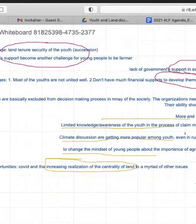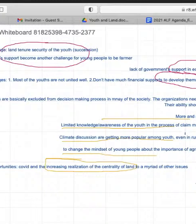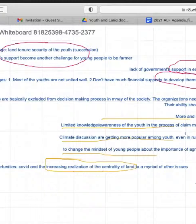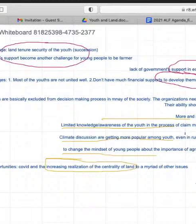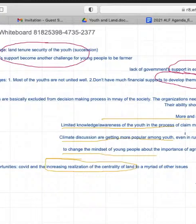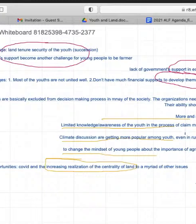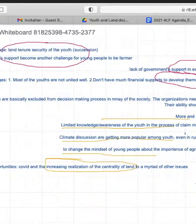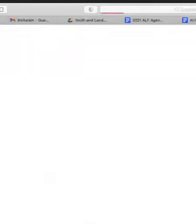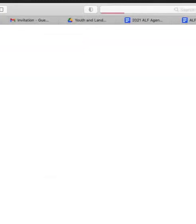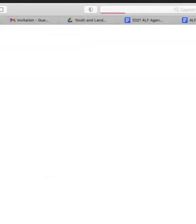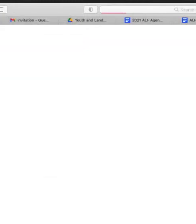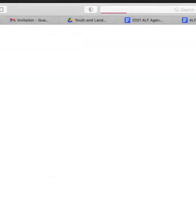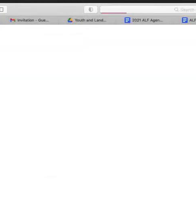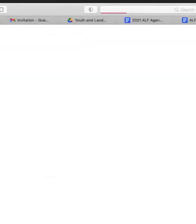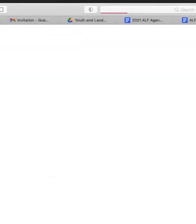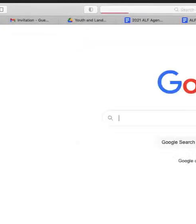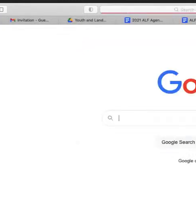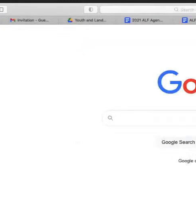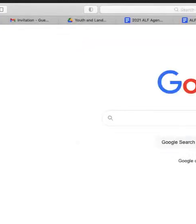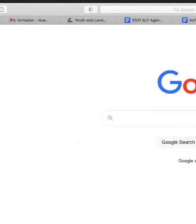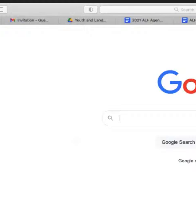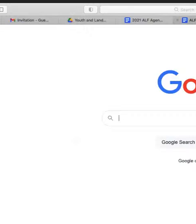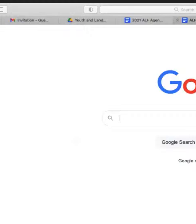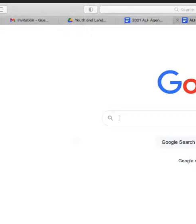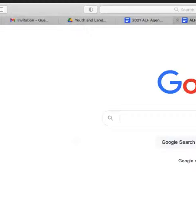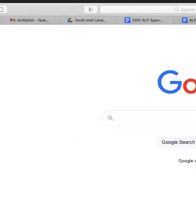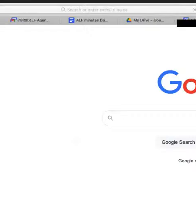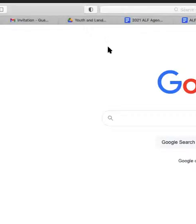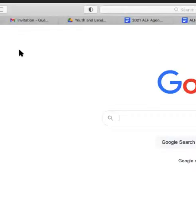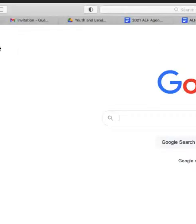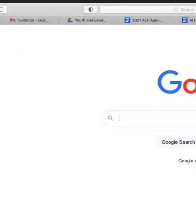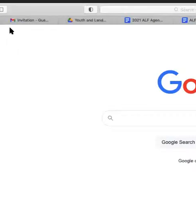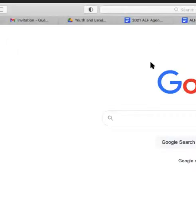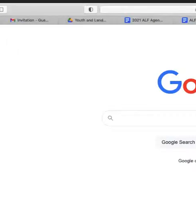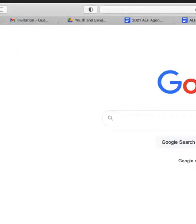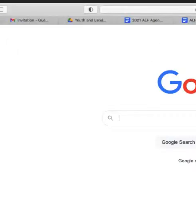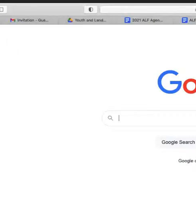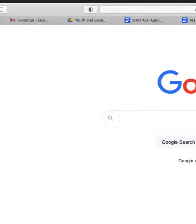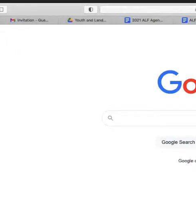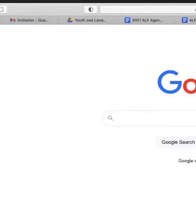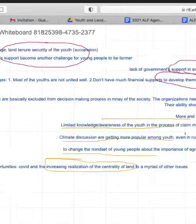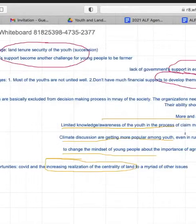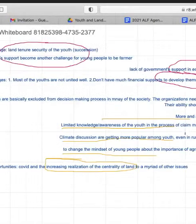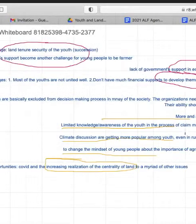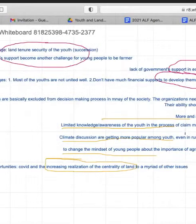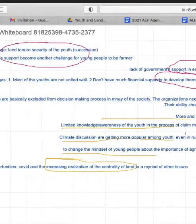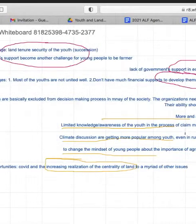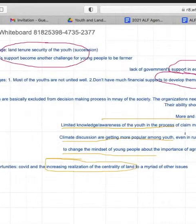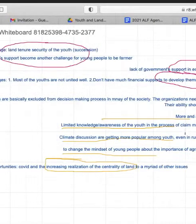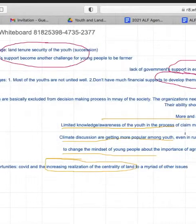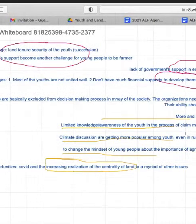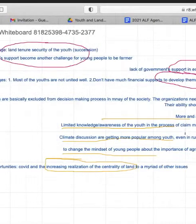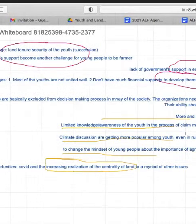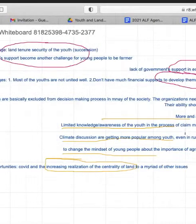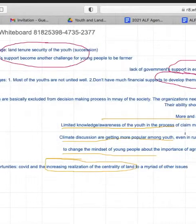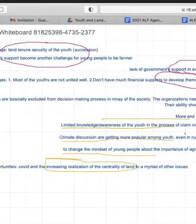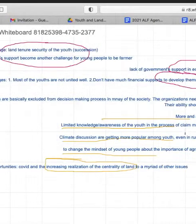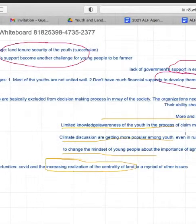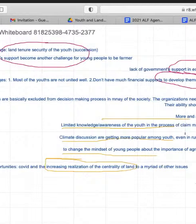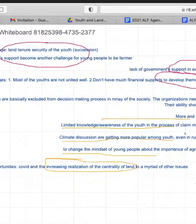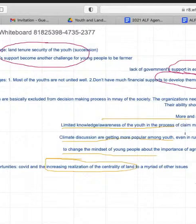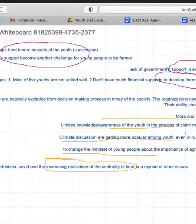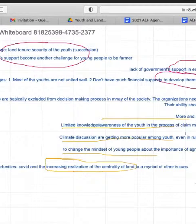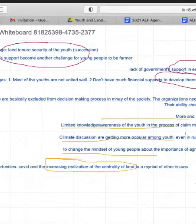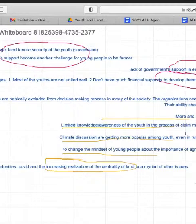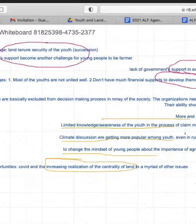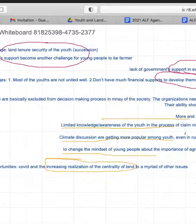stand when the government is against the indigenous people by any way? They are always